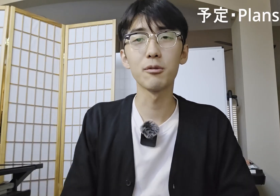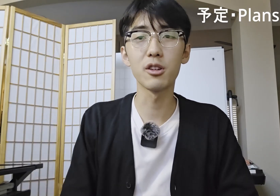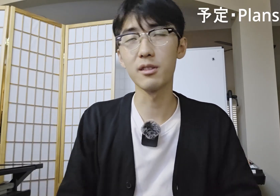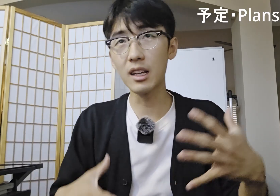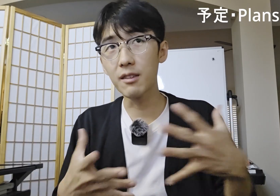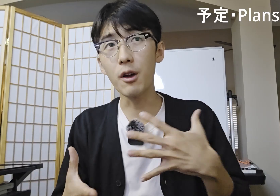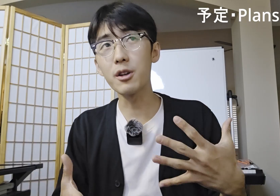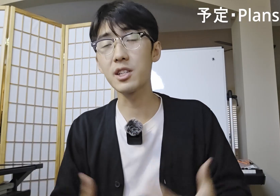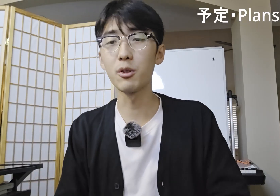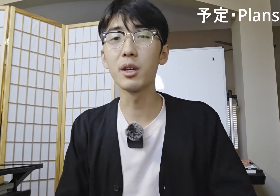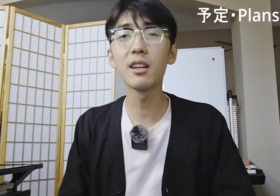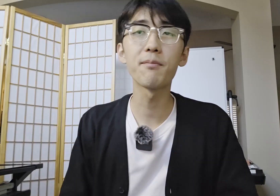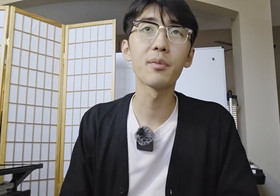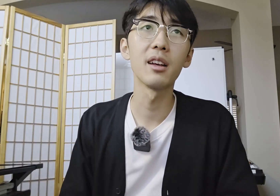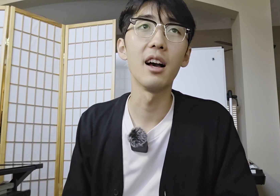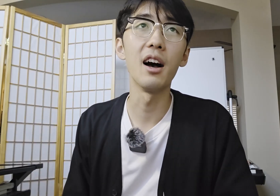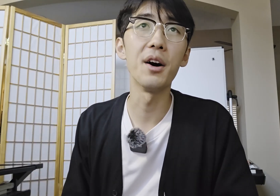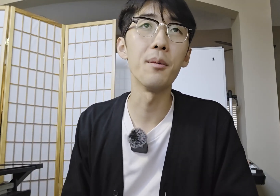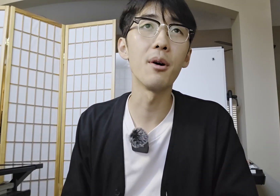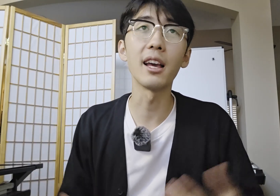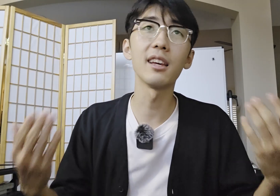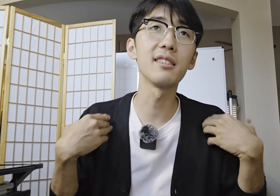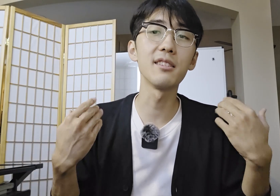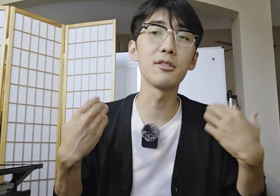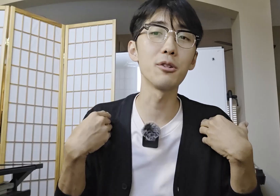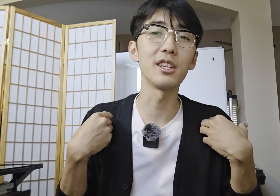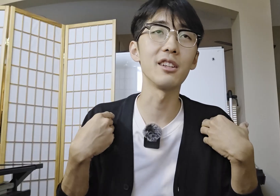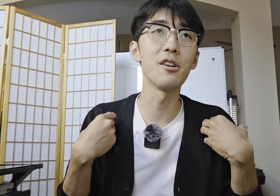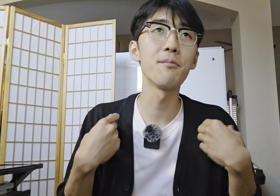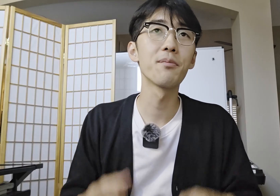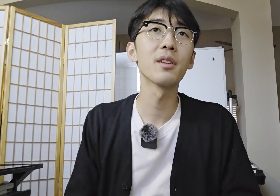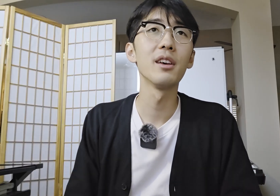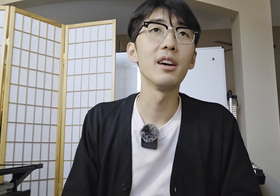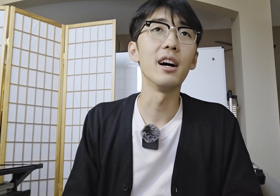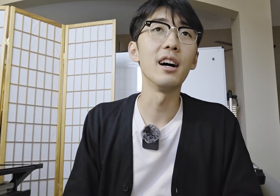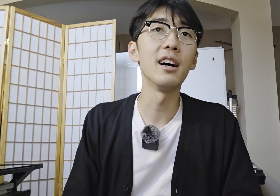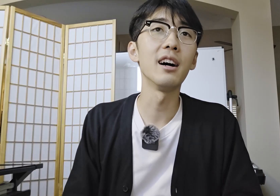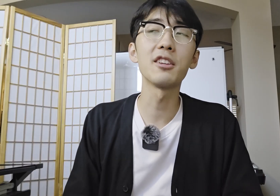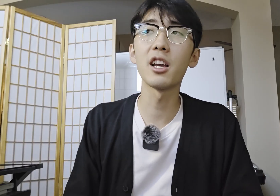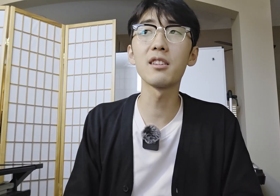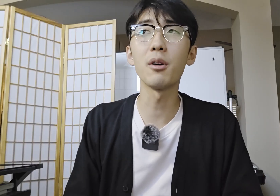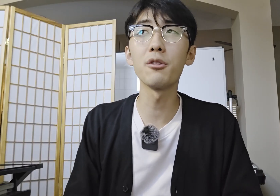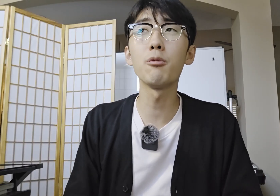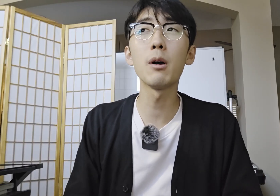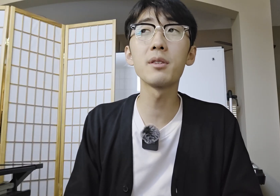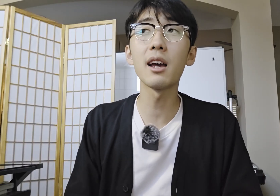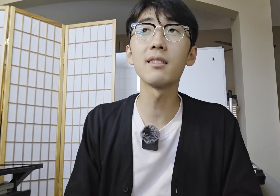has very similar meaning. But I guess this is yoji. I checked some other websites